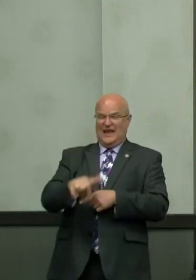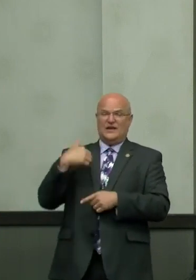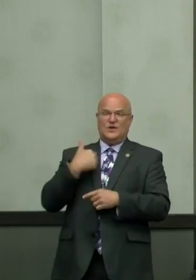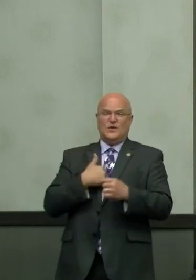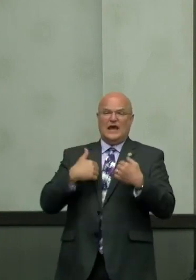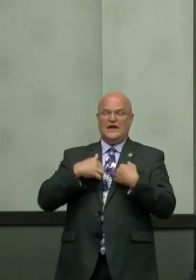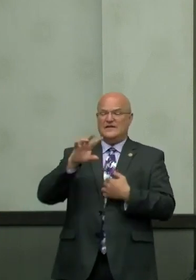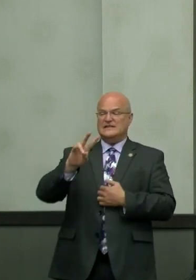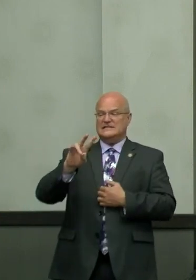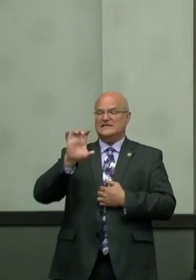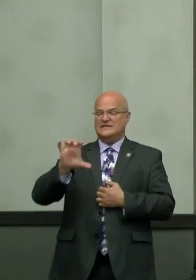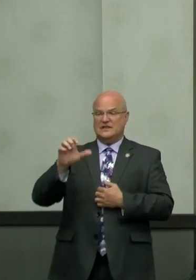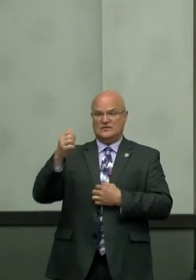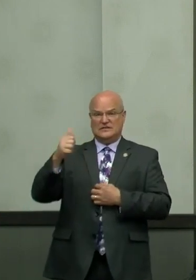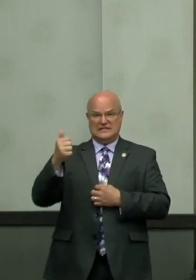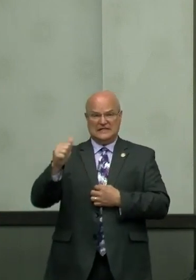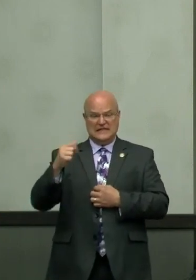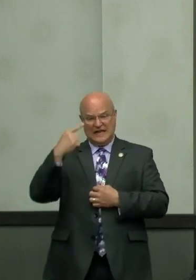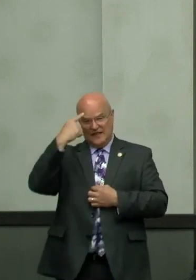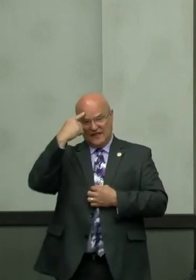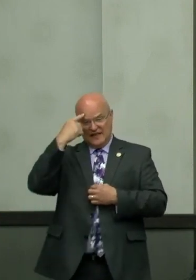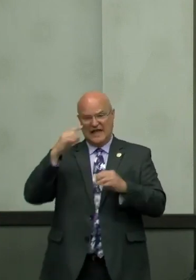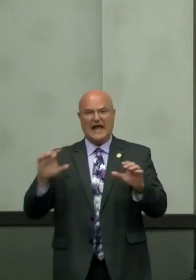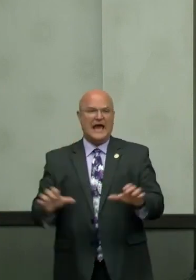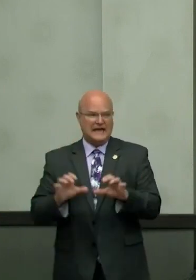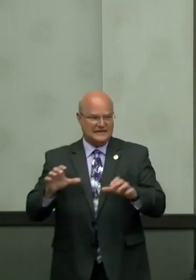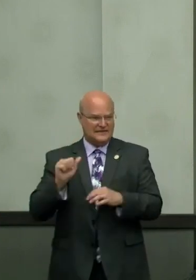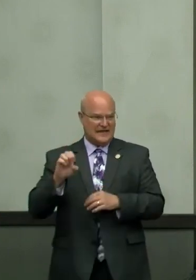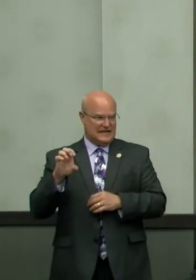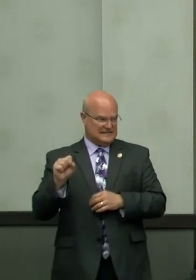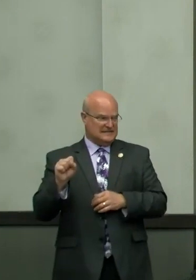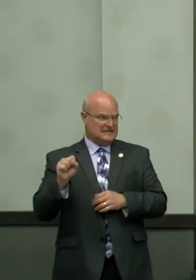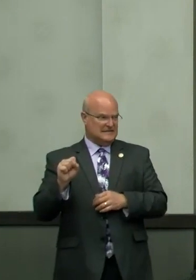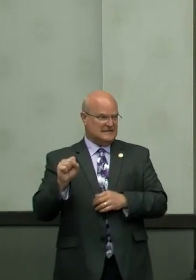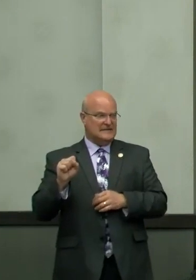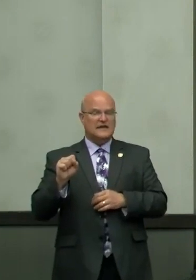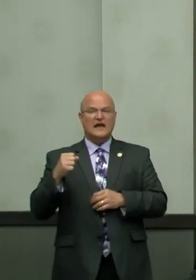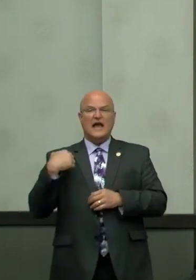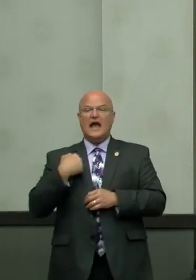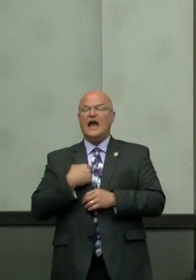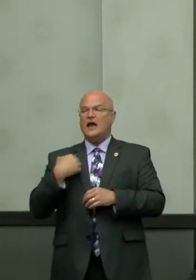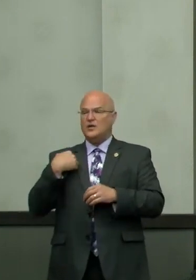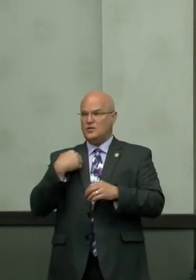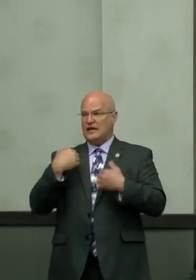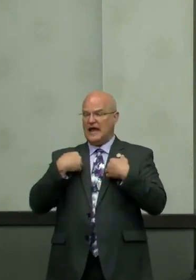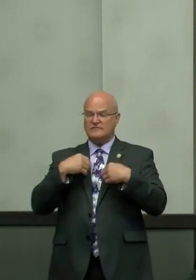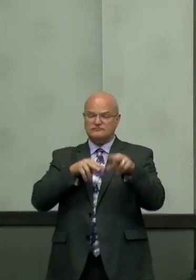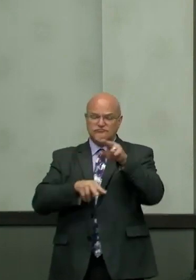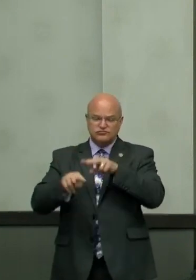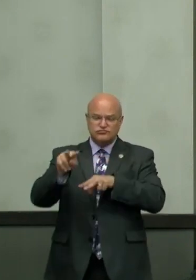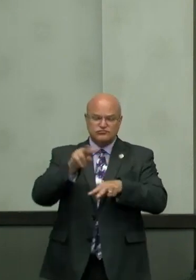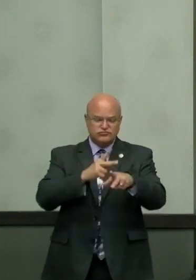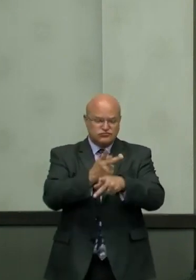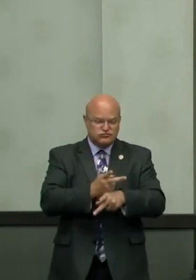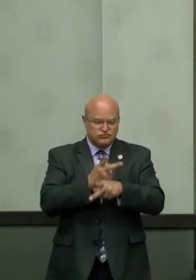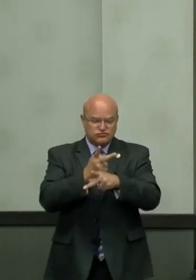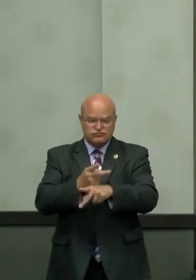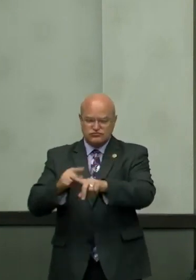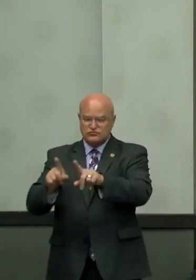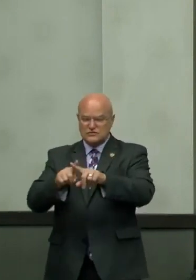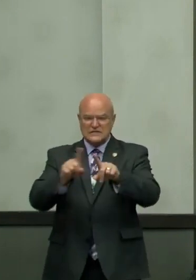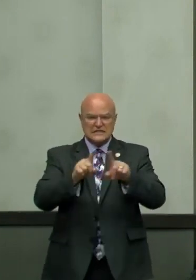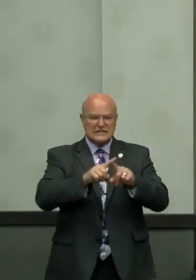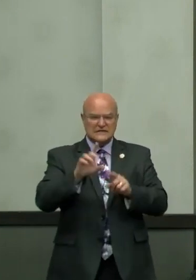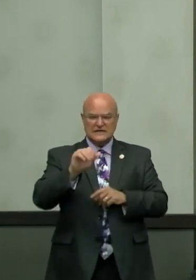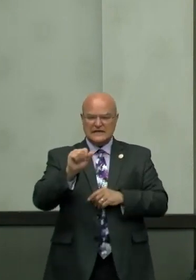we have 710 that we consider to be active cases. And we've gone in and looked carefully at all those